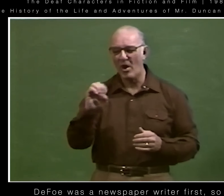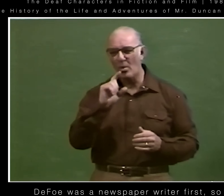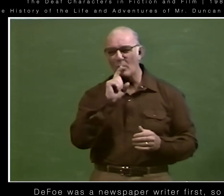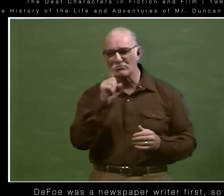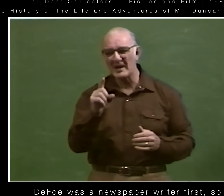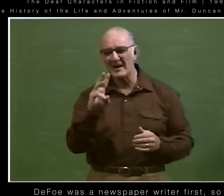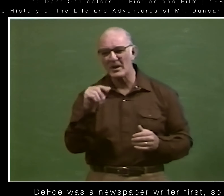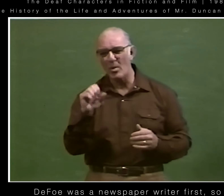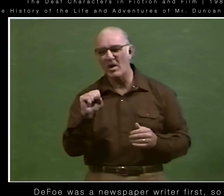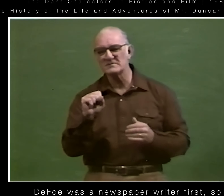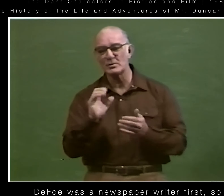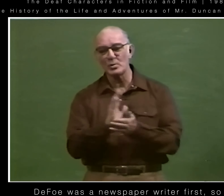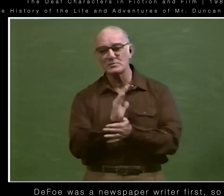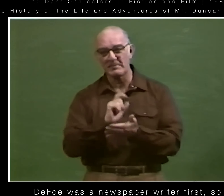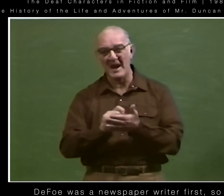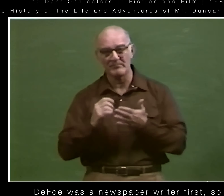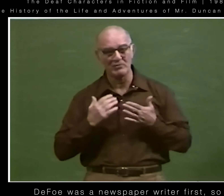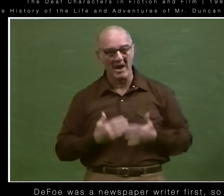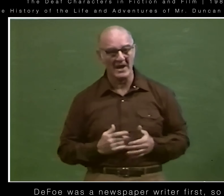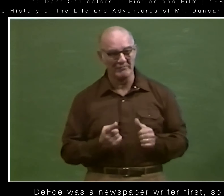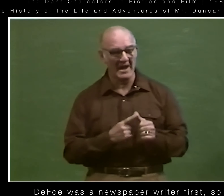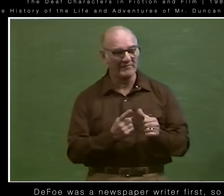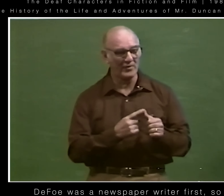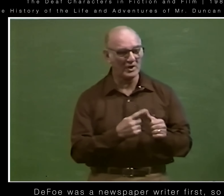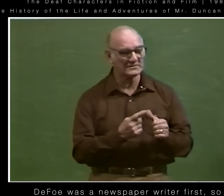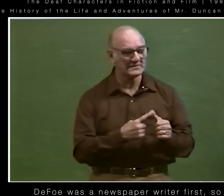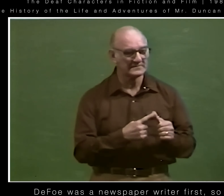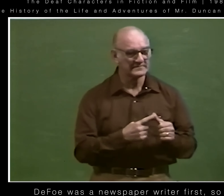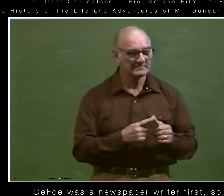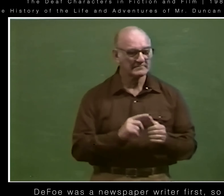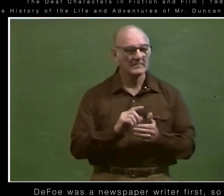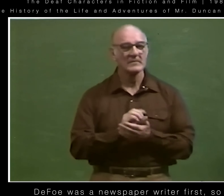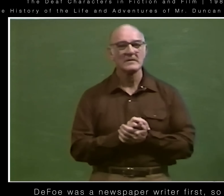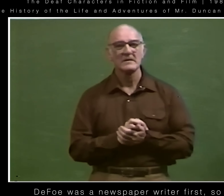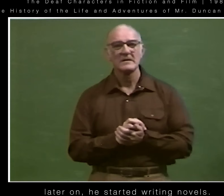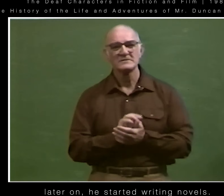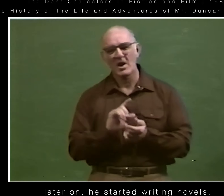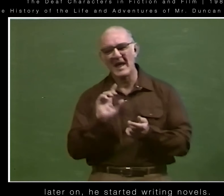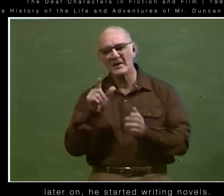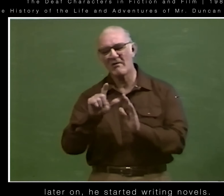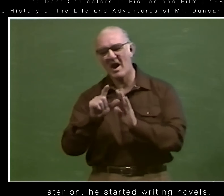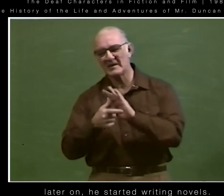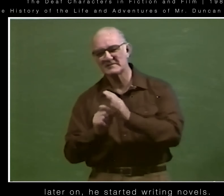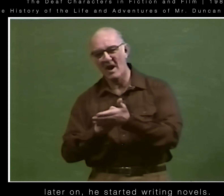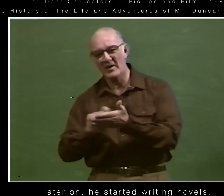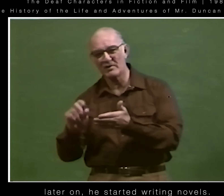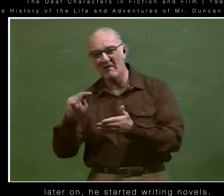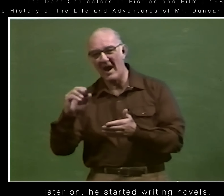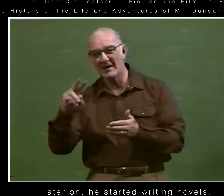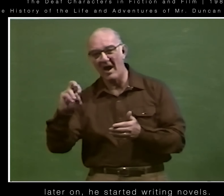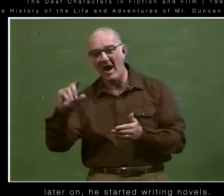Defoe really was a newspaper writer at first. So later on he started to write